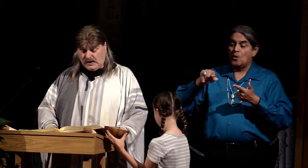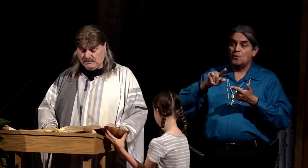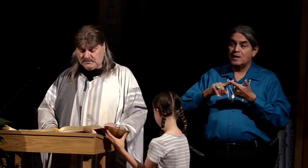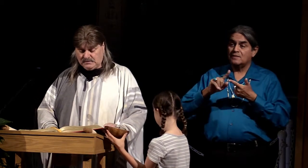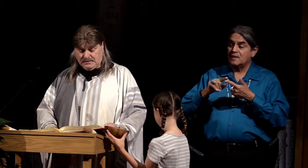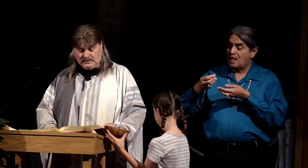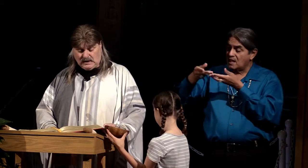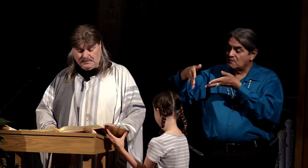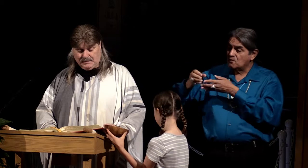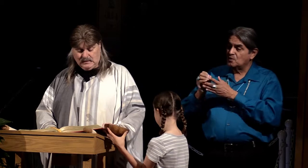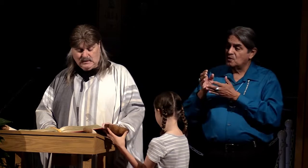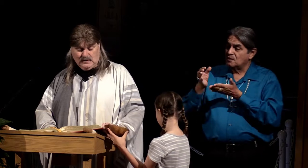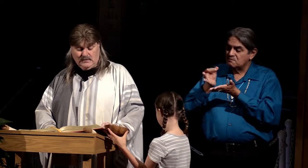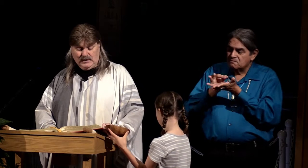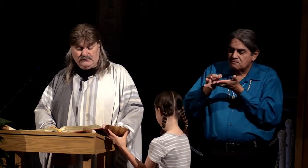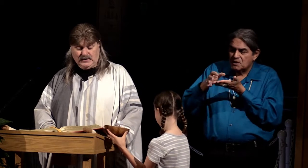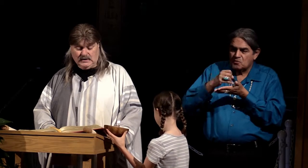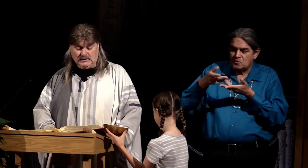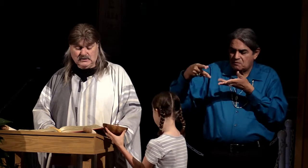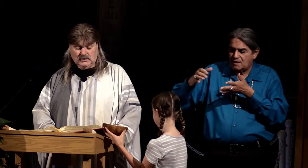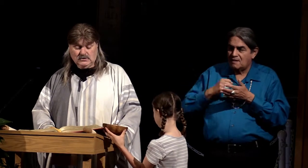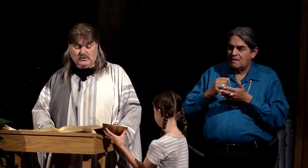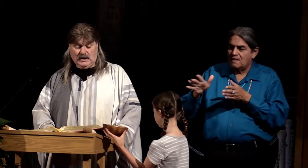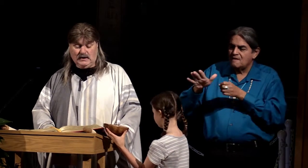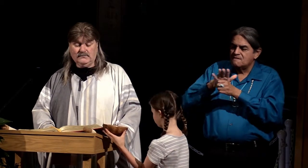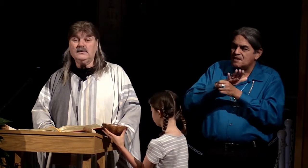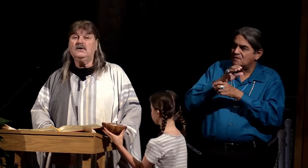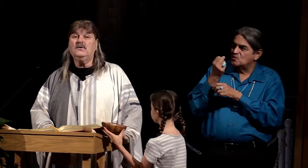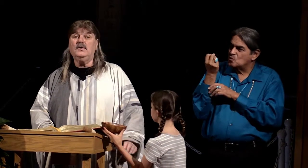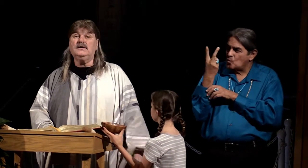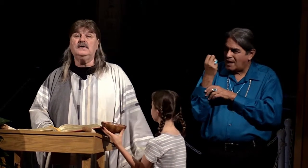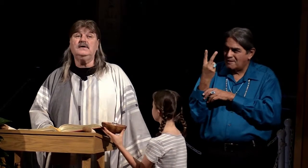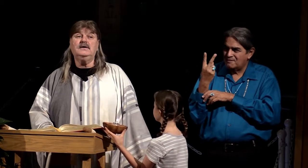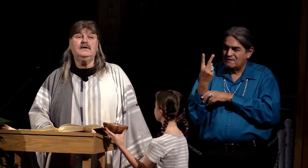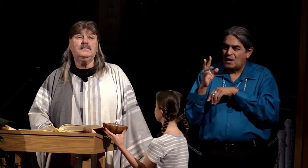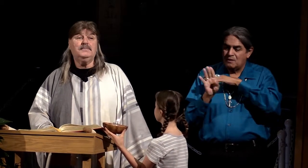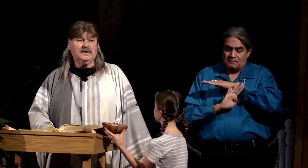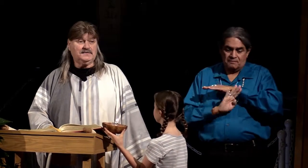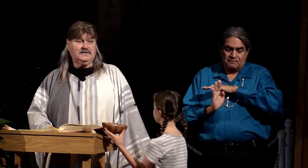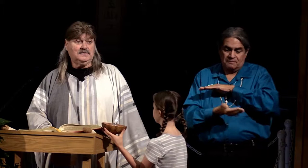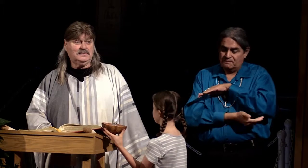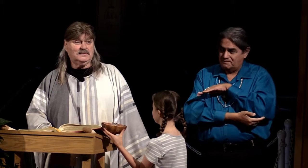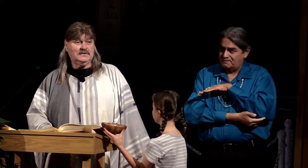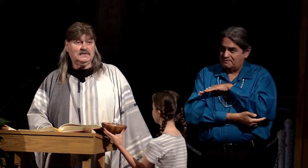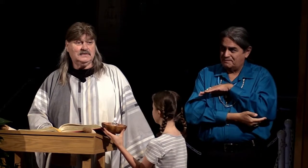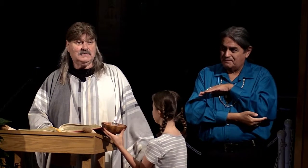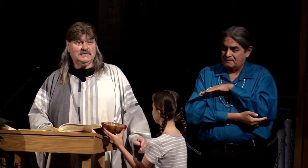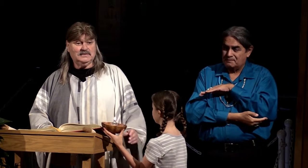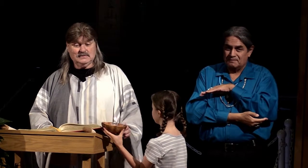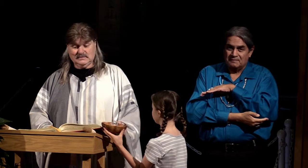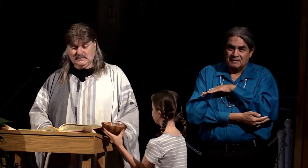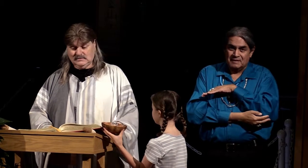leftover fragments were picked up, they filled 12 wicker baskets."